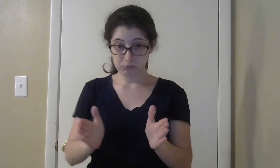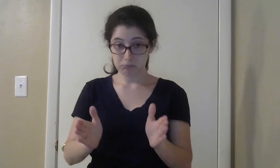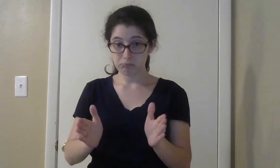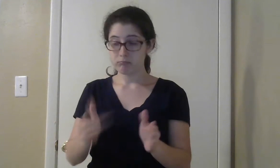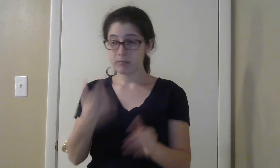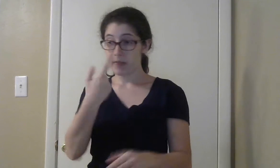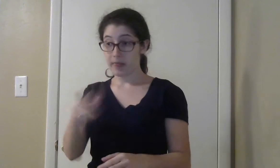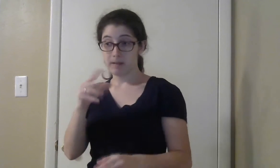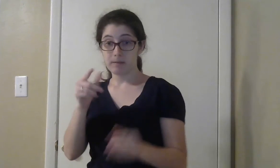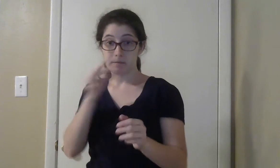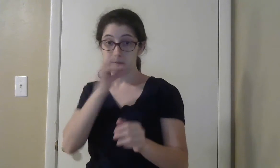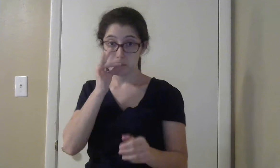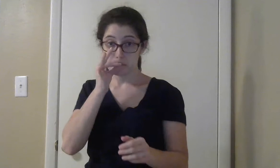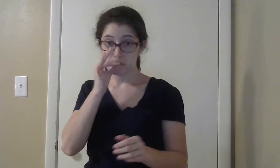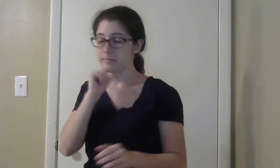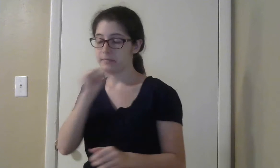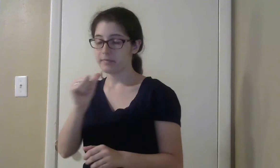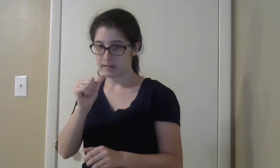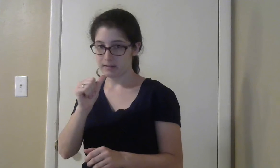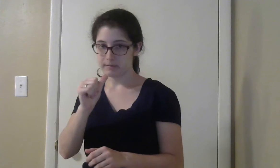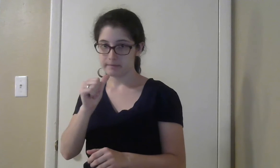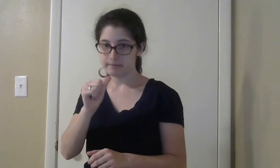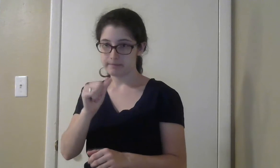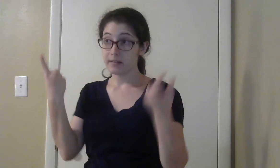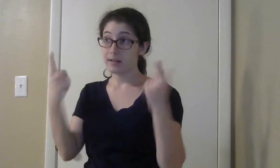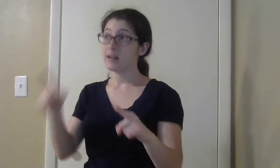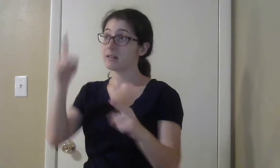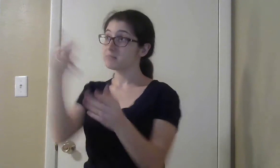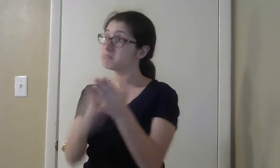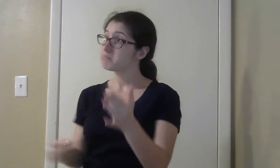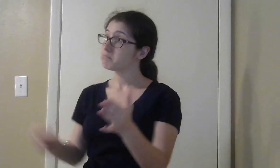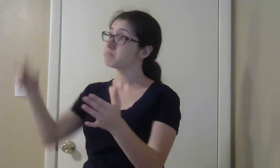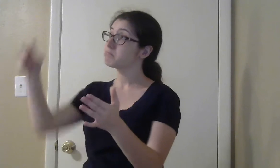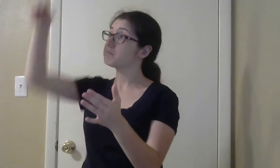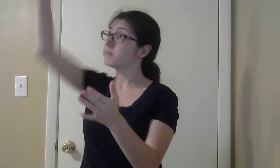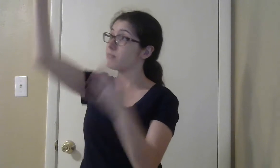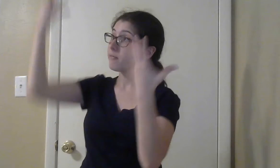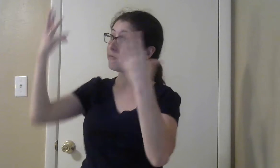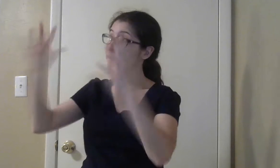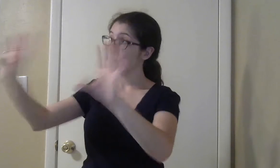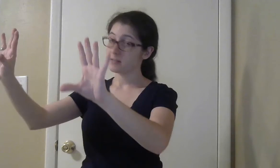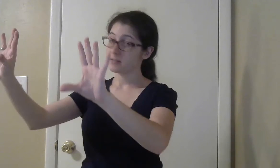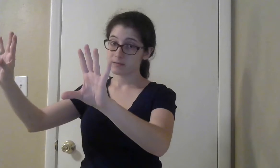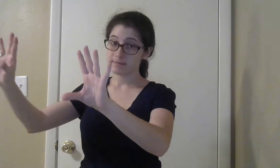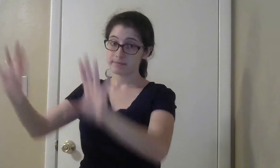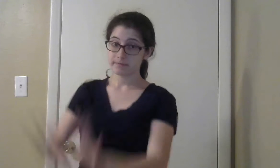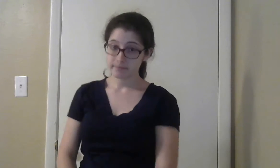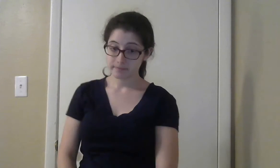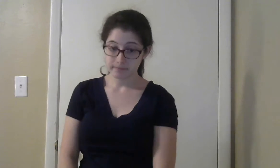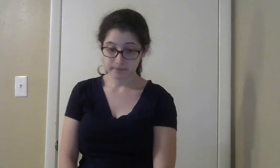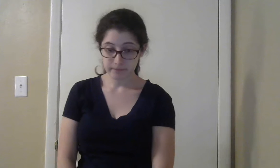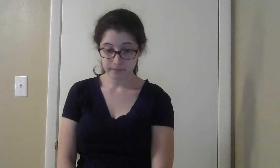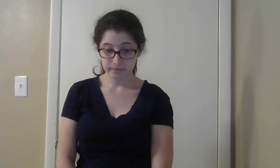don't fast when the bridegroom is there. But when he's gone away, he says, which he has, he's gone back into heaven, then